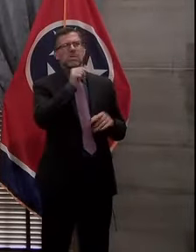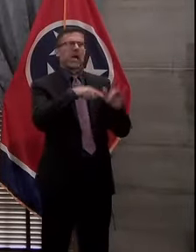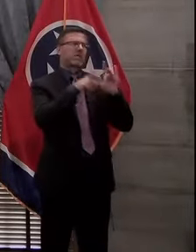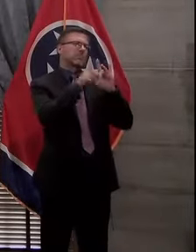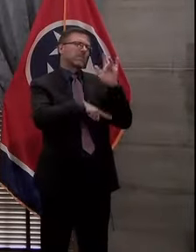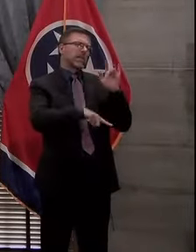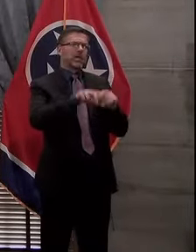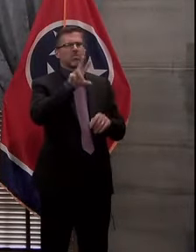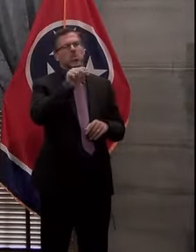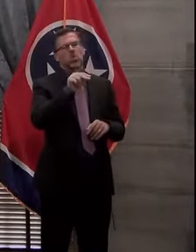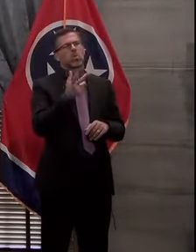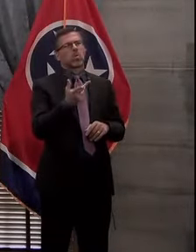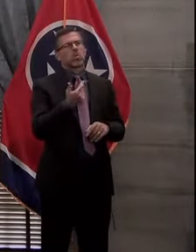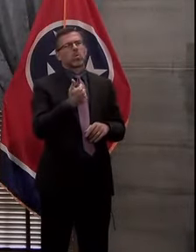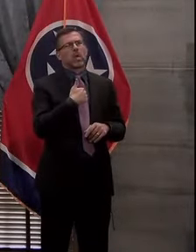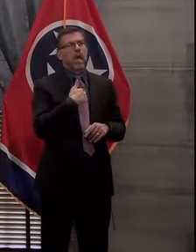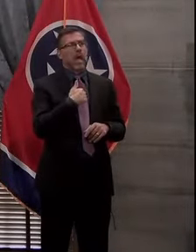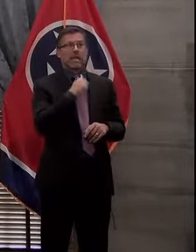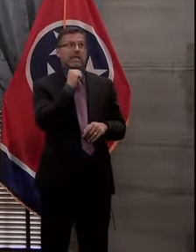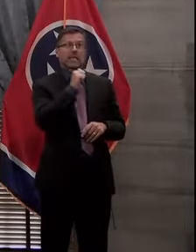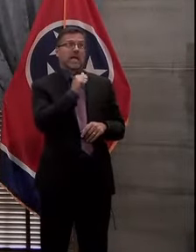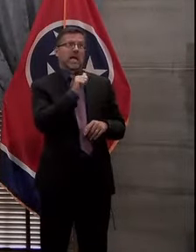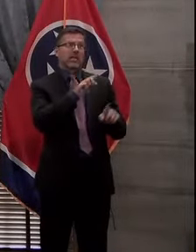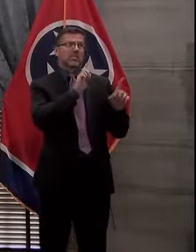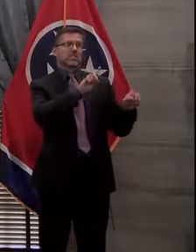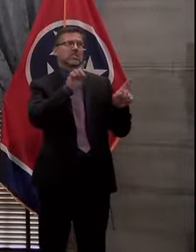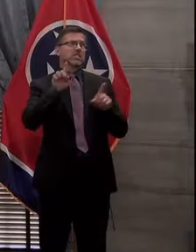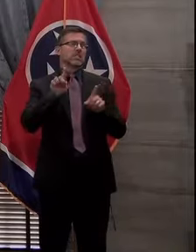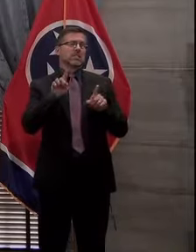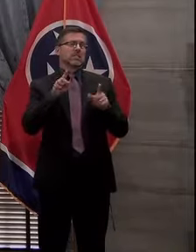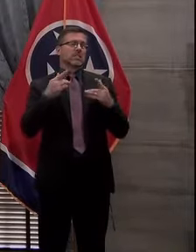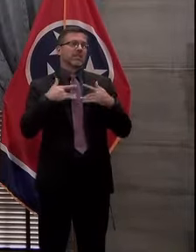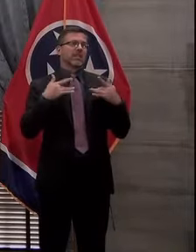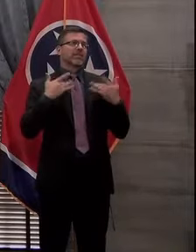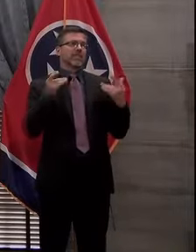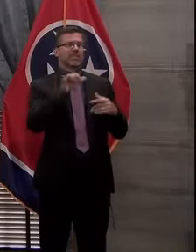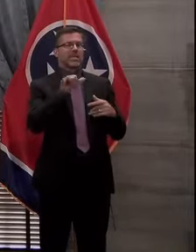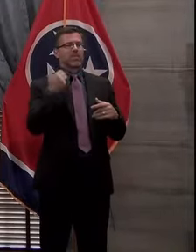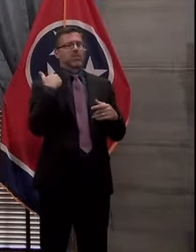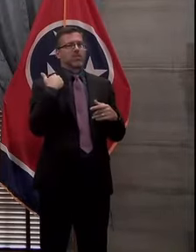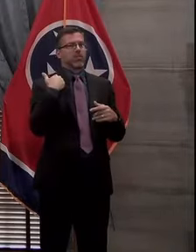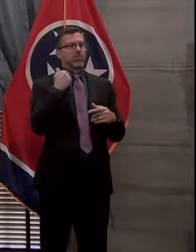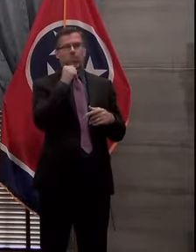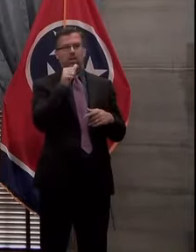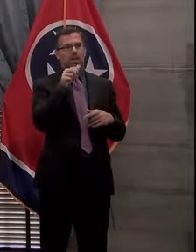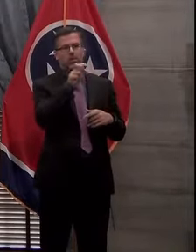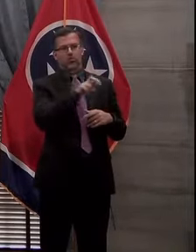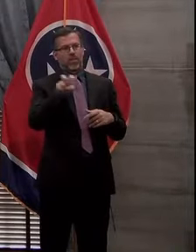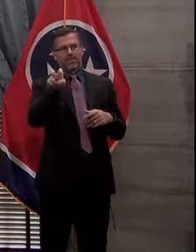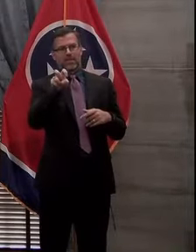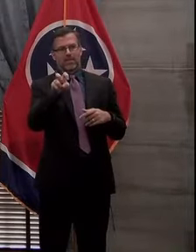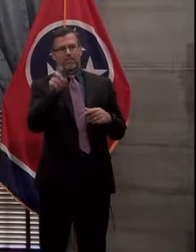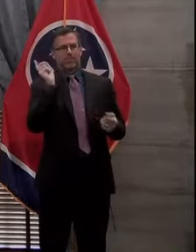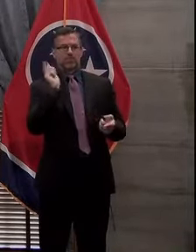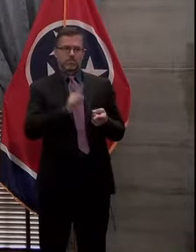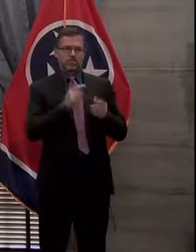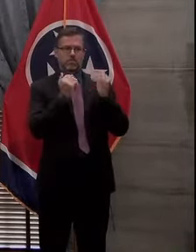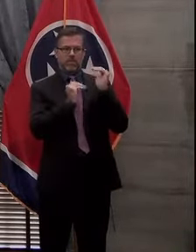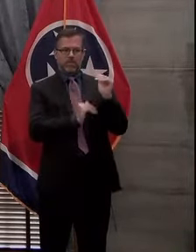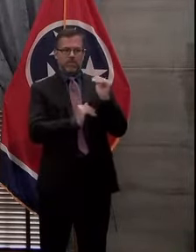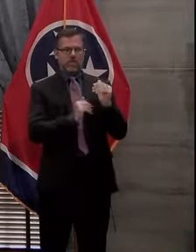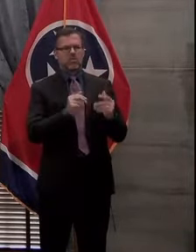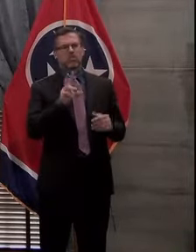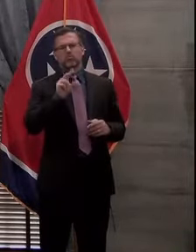mean, I certainly have not attended nearly as many events as I had before because we're not traveling nearly like we used to. But no,